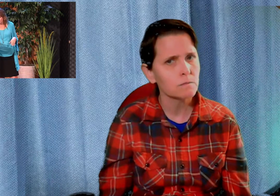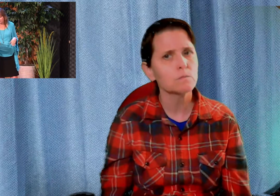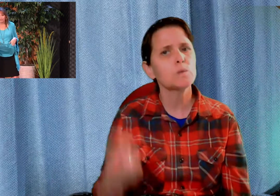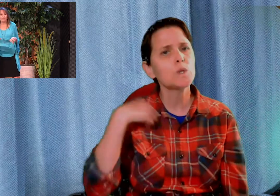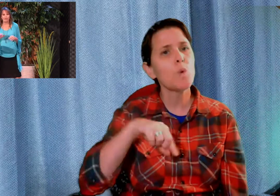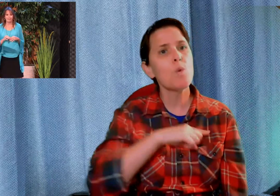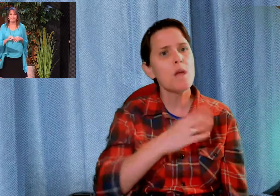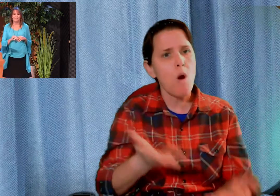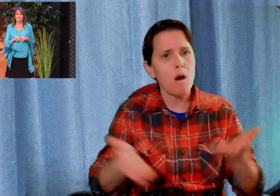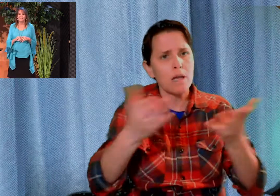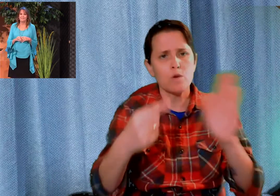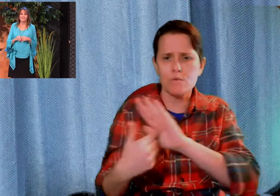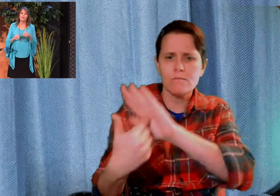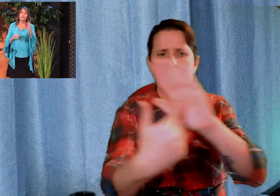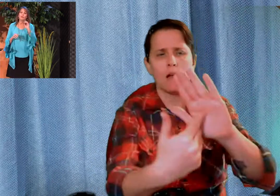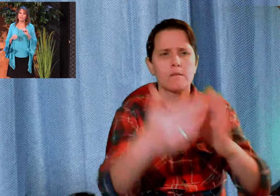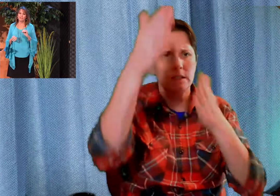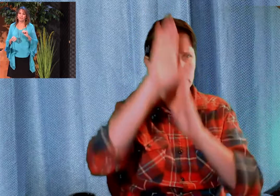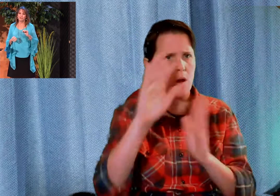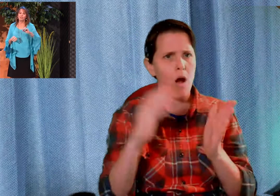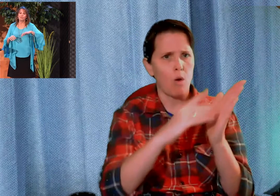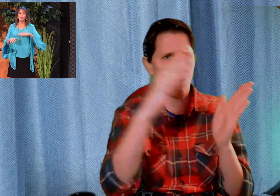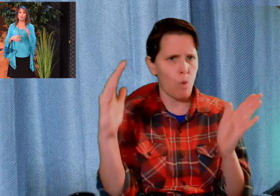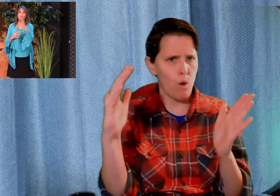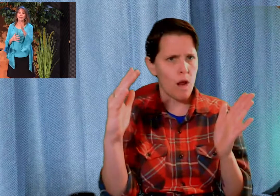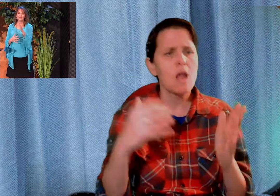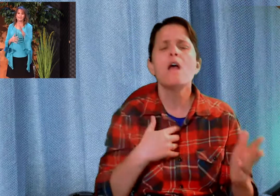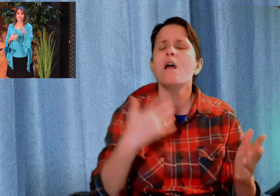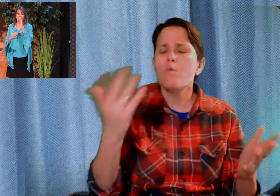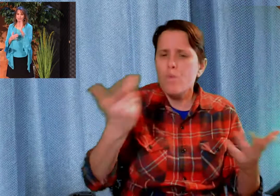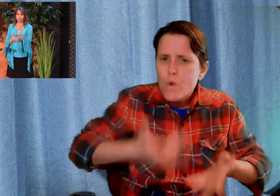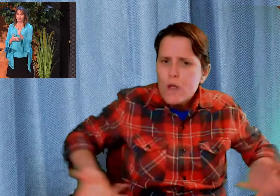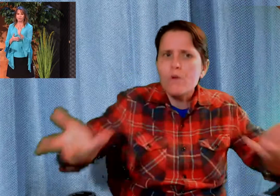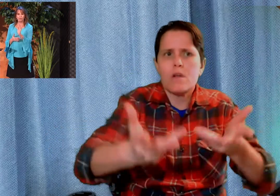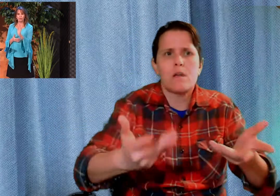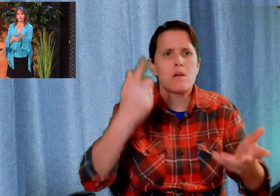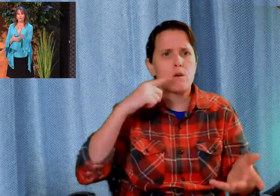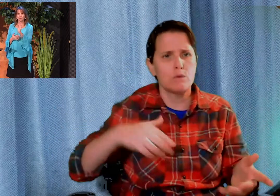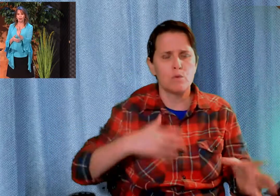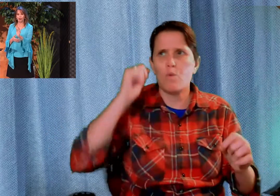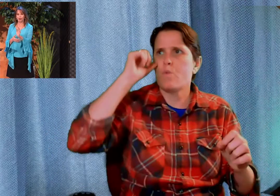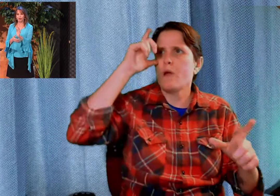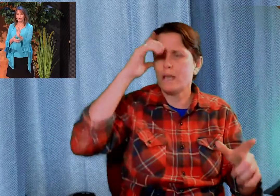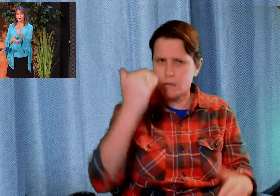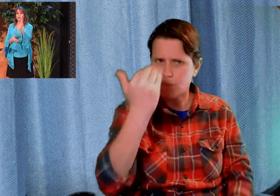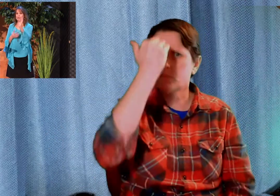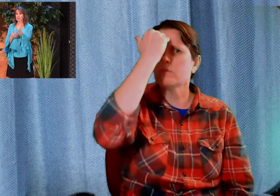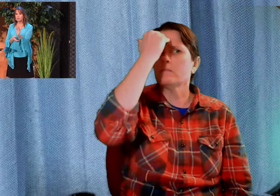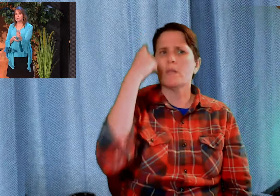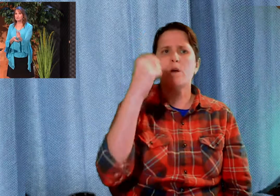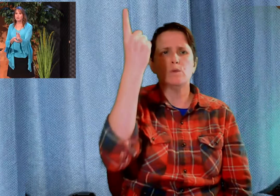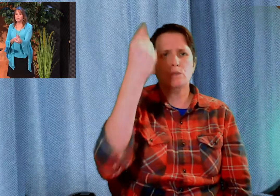manifest the glory of God. We are here to awaken to the truth of who we are. We